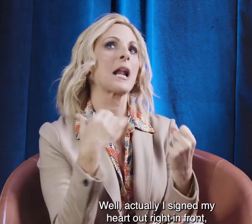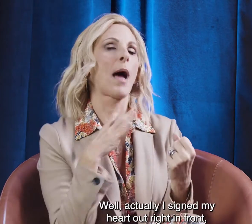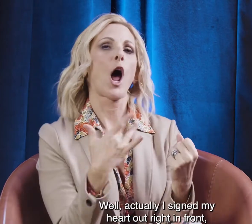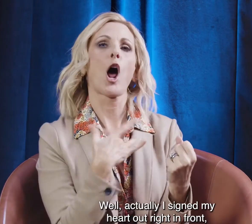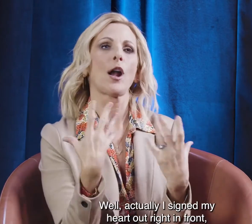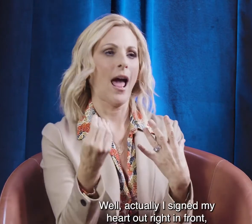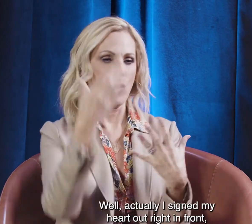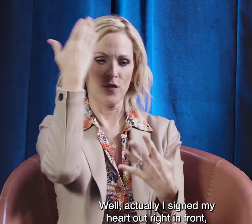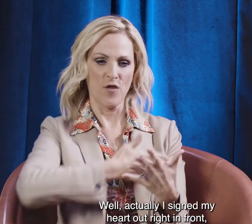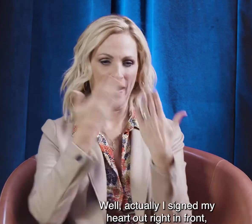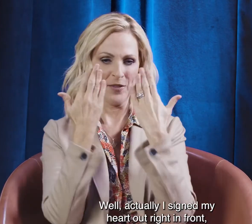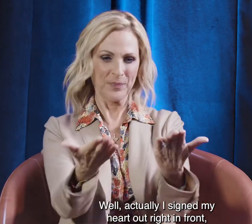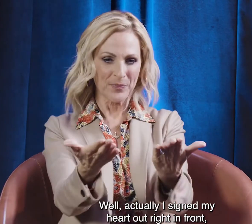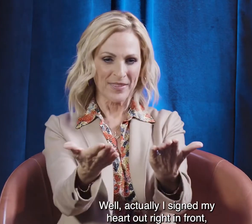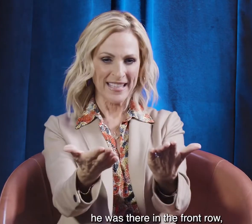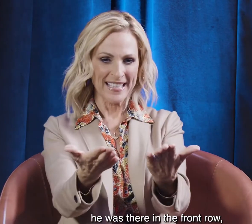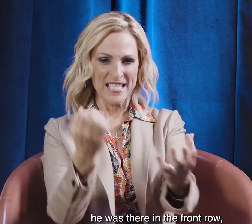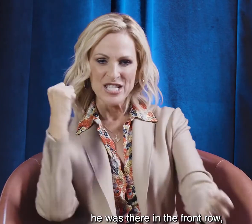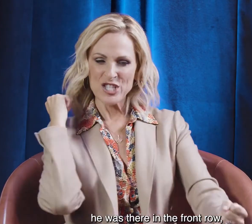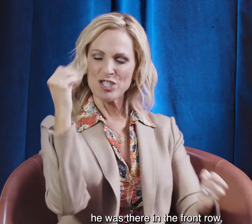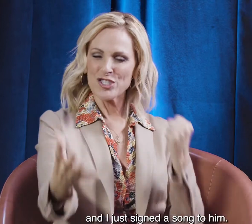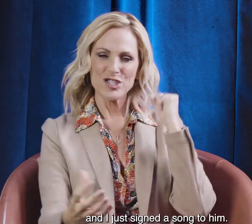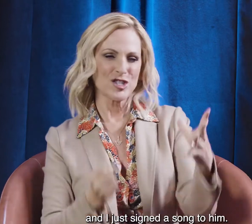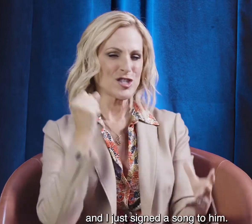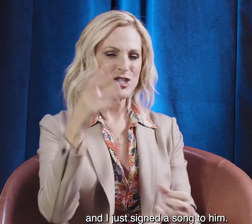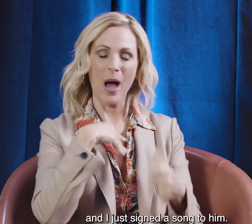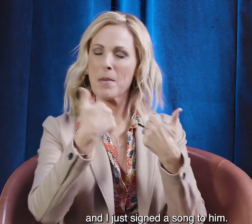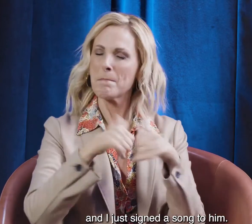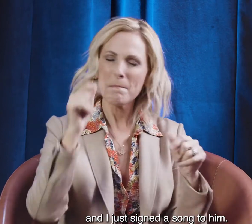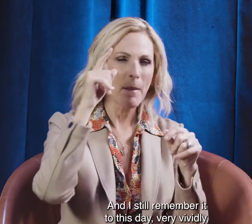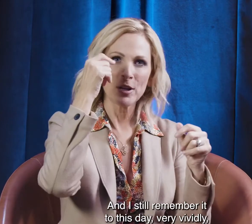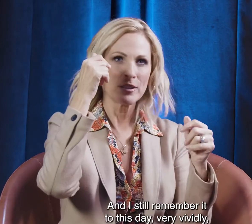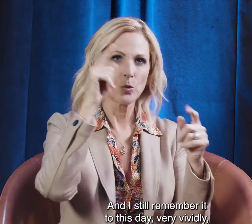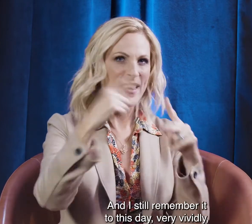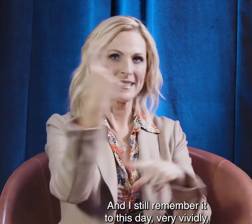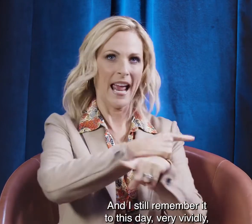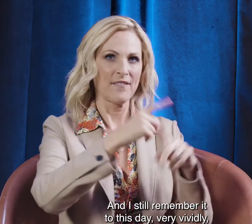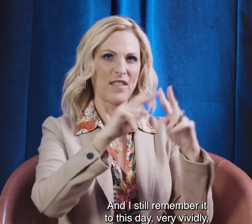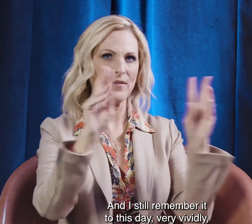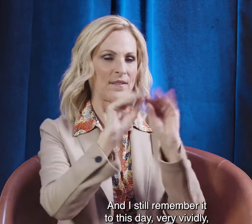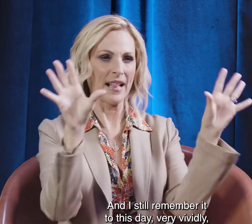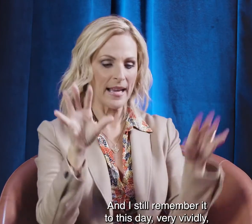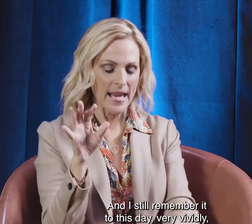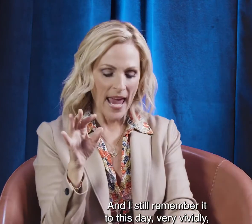I signed my heart out right in front. He was there in the front row. And I just signed a song to him. And I still remember it to this day very